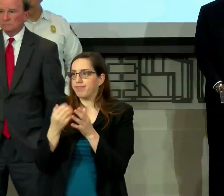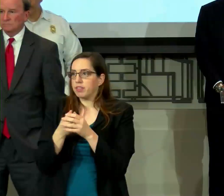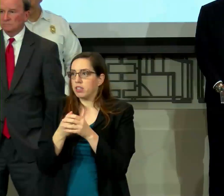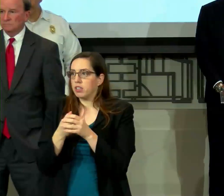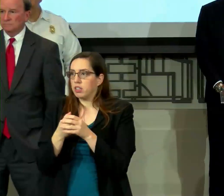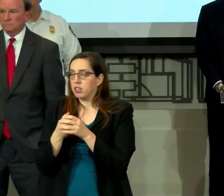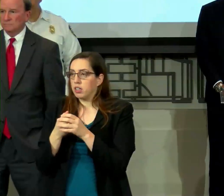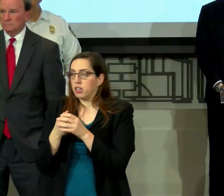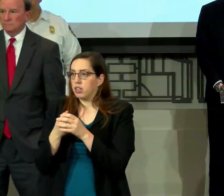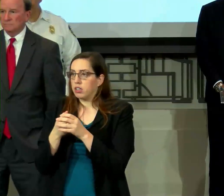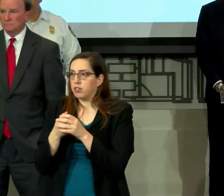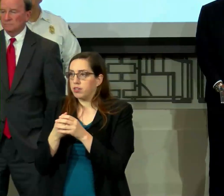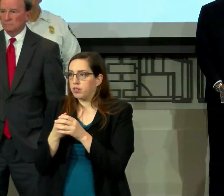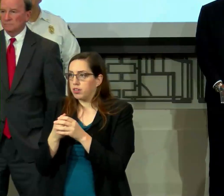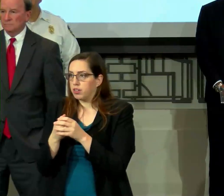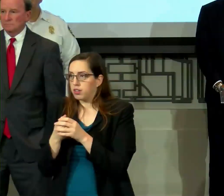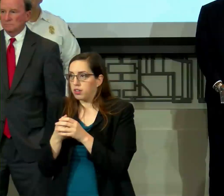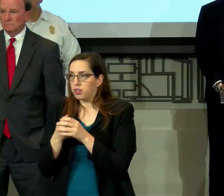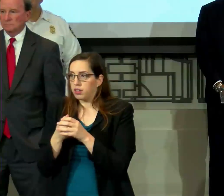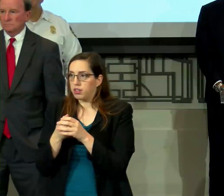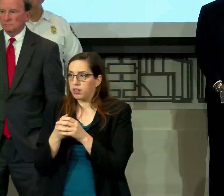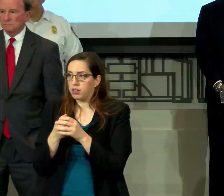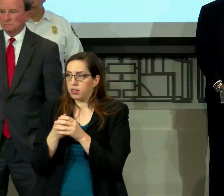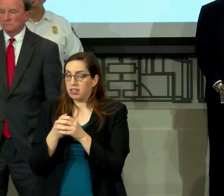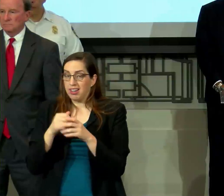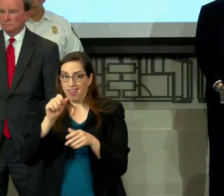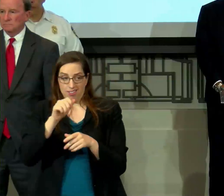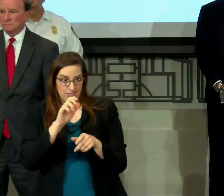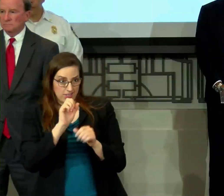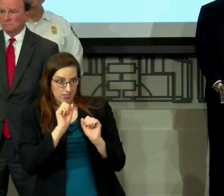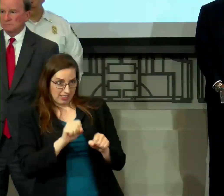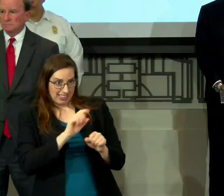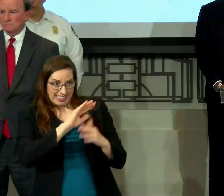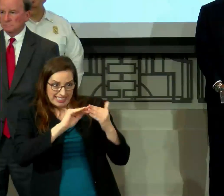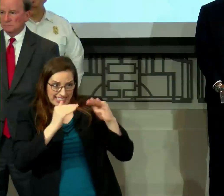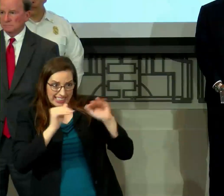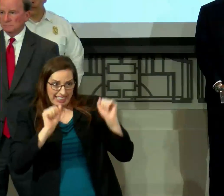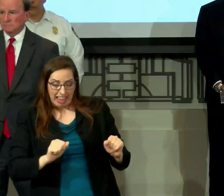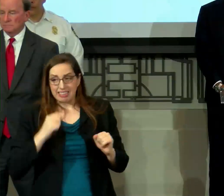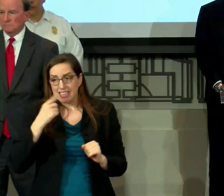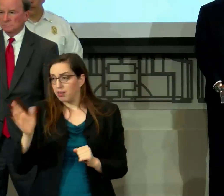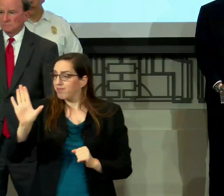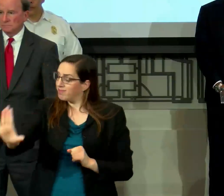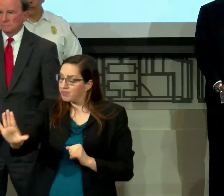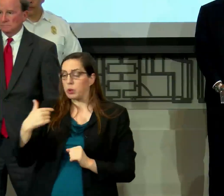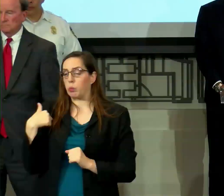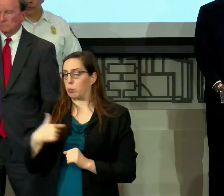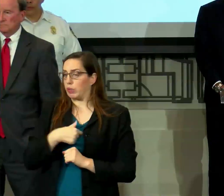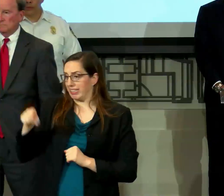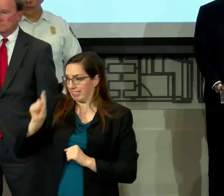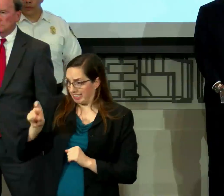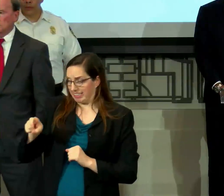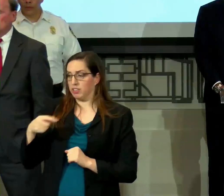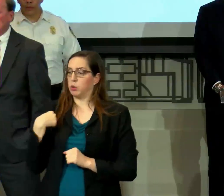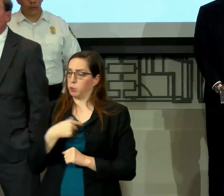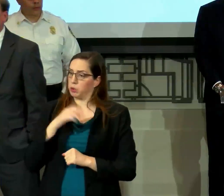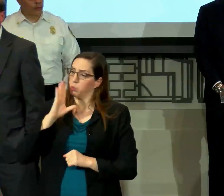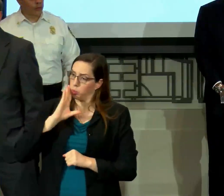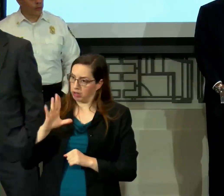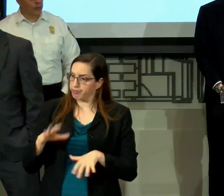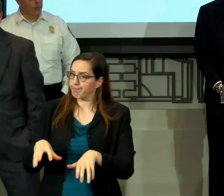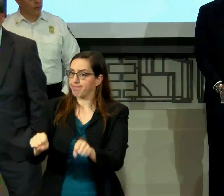Can the city take the avenue, if need be, to say, listen, we need this, we're going to use this?